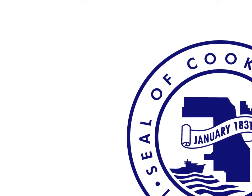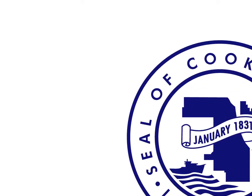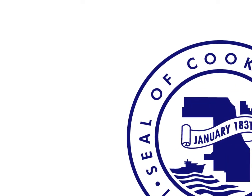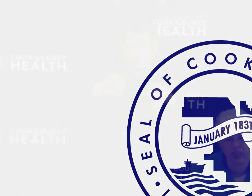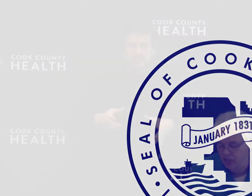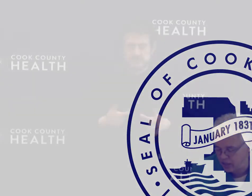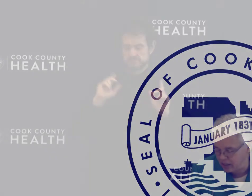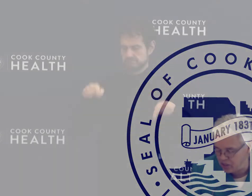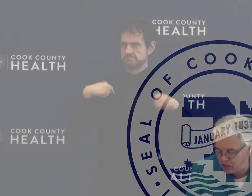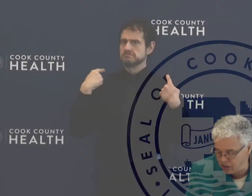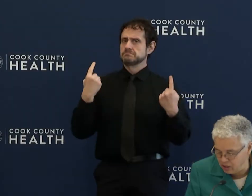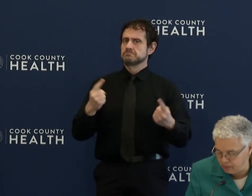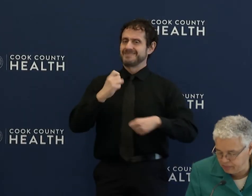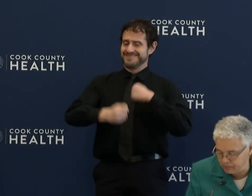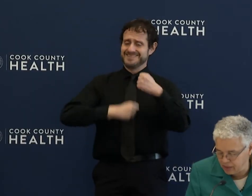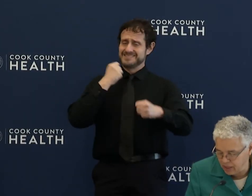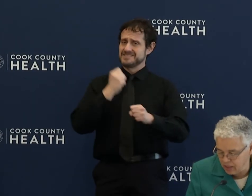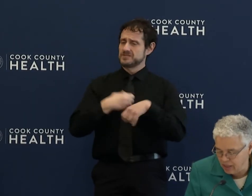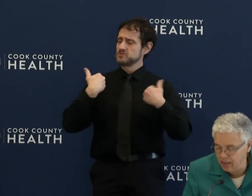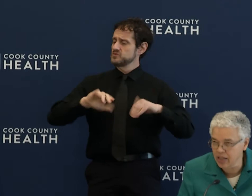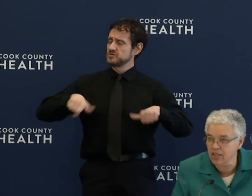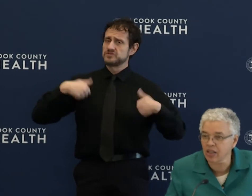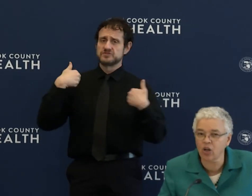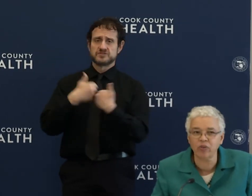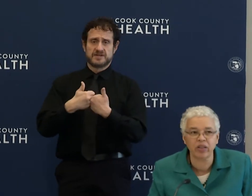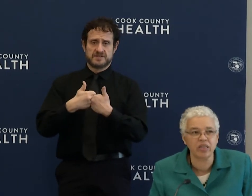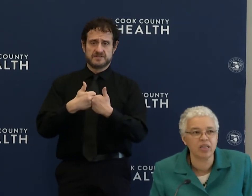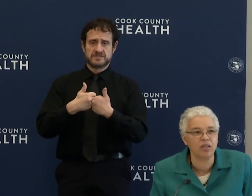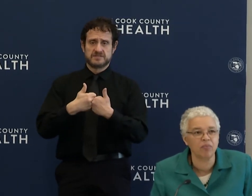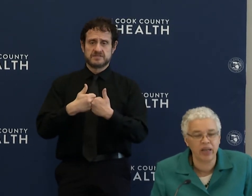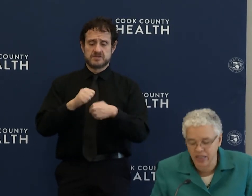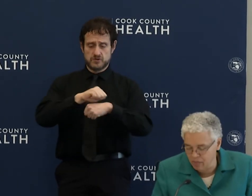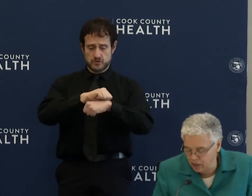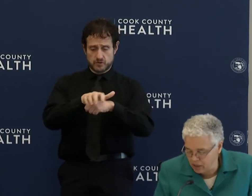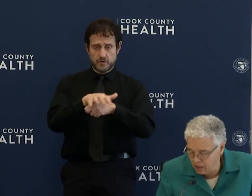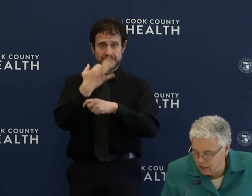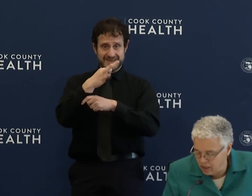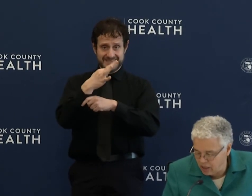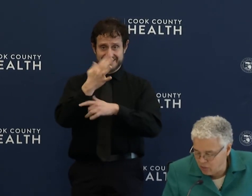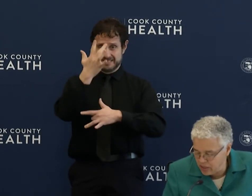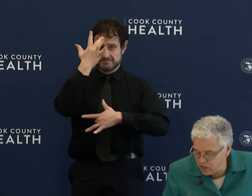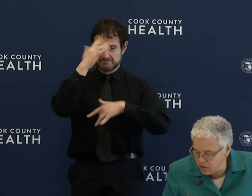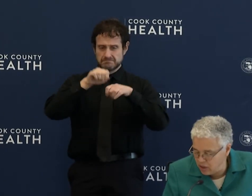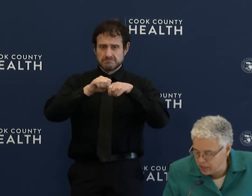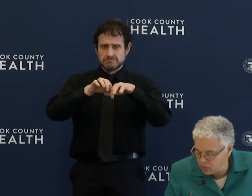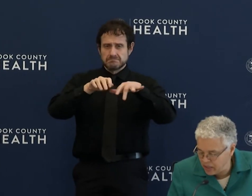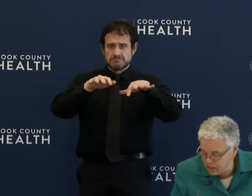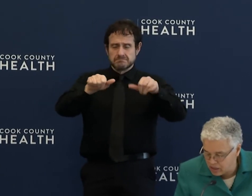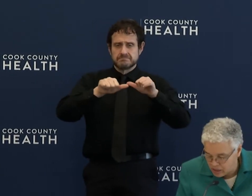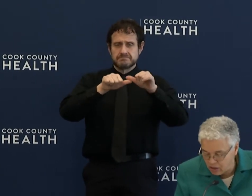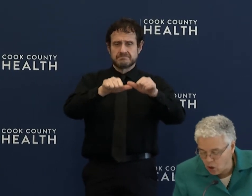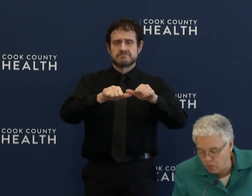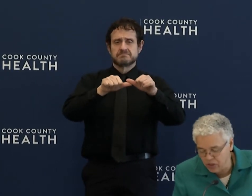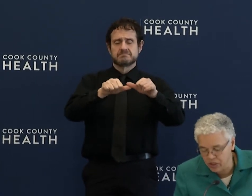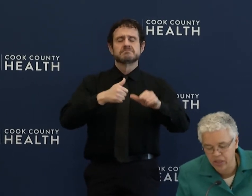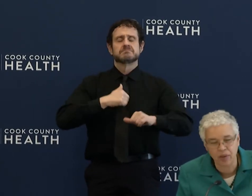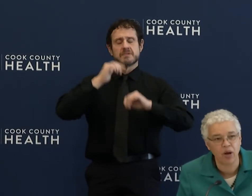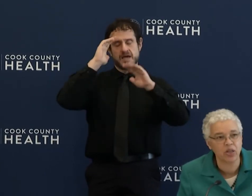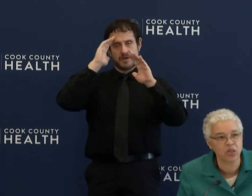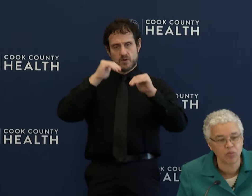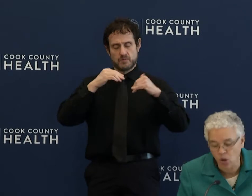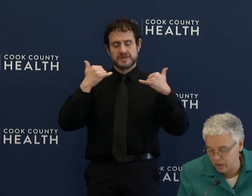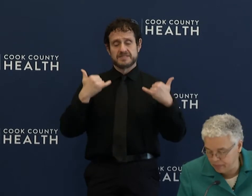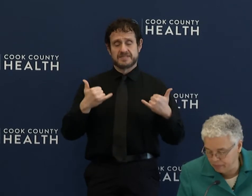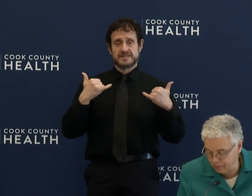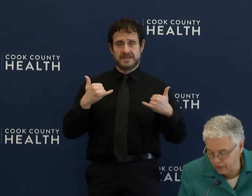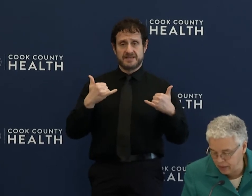So this has been an incredibly challenging year. And as the COVID-19 pandemic rages on, it's my sincere hope that today